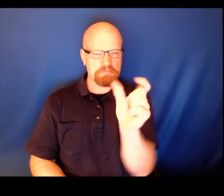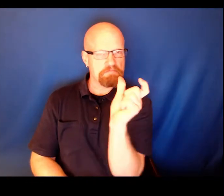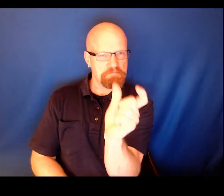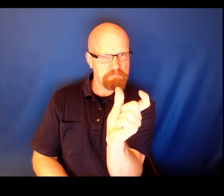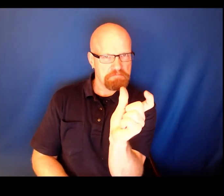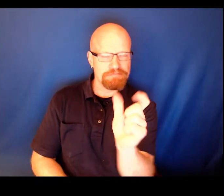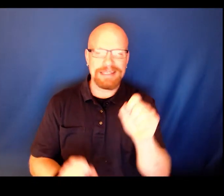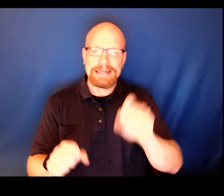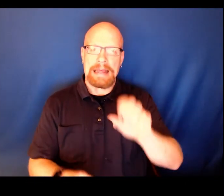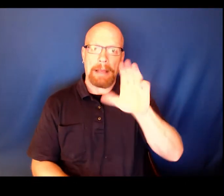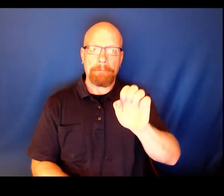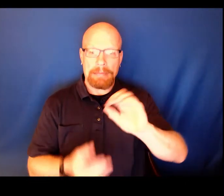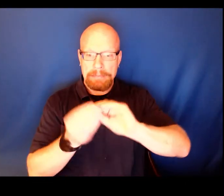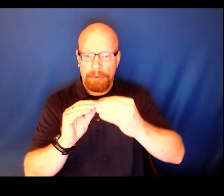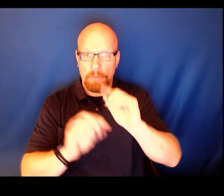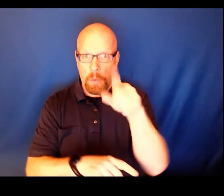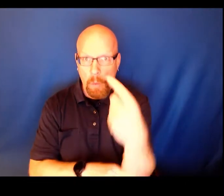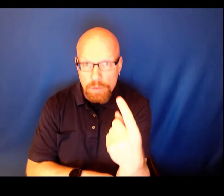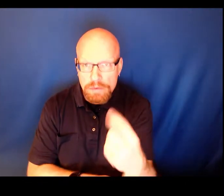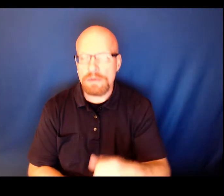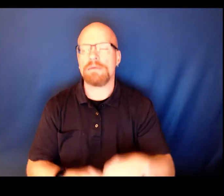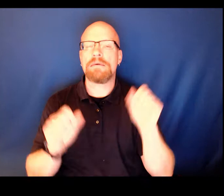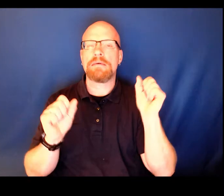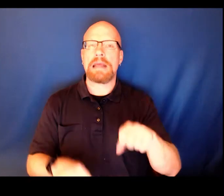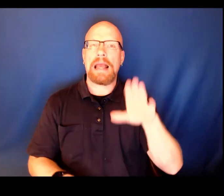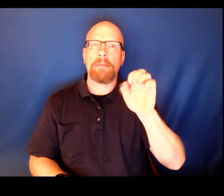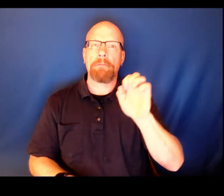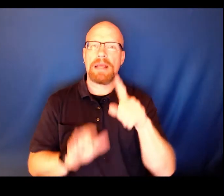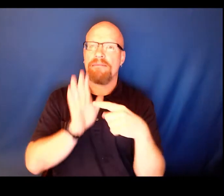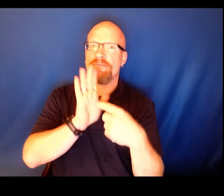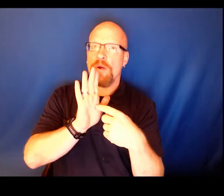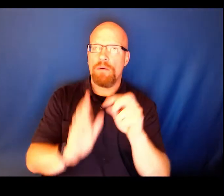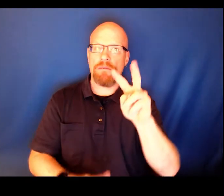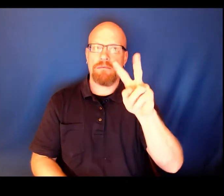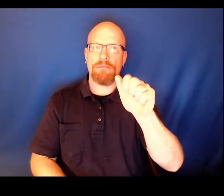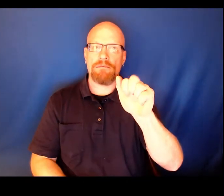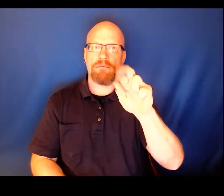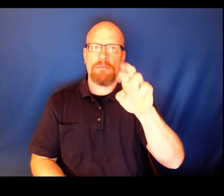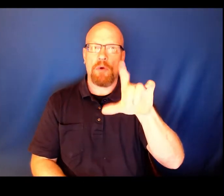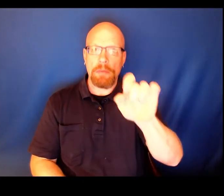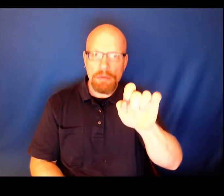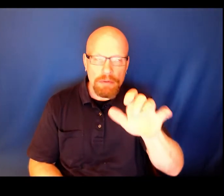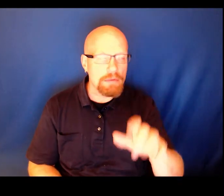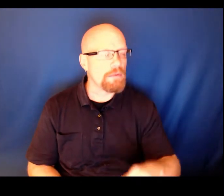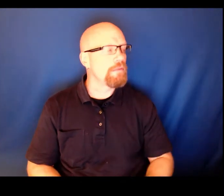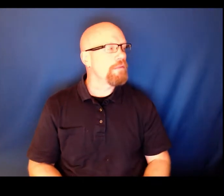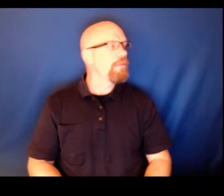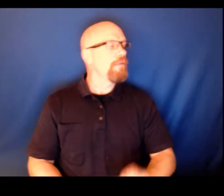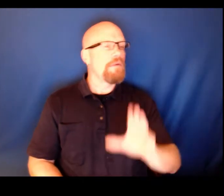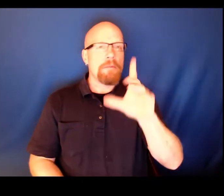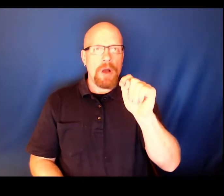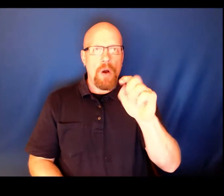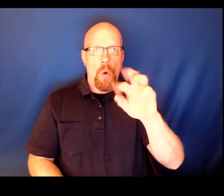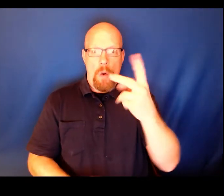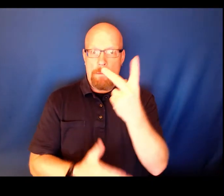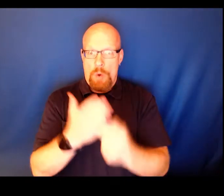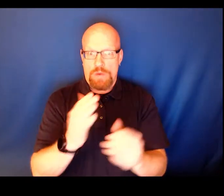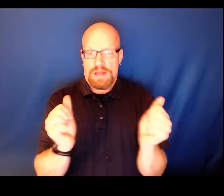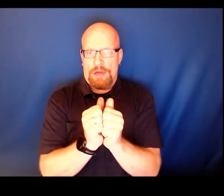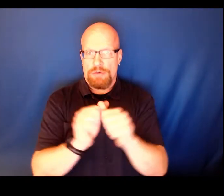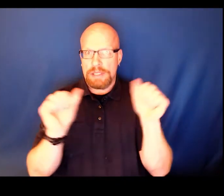I sign it this way, term. It can be a number by itself, it can be a variable by